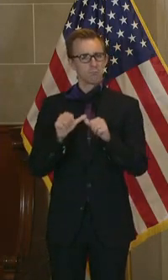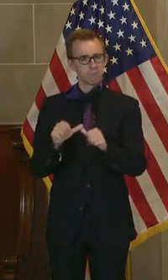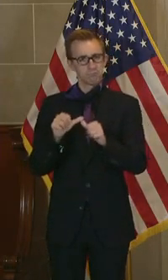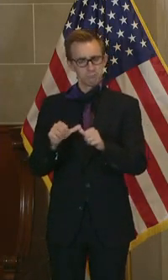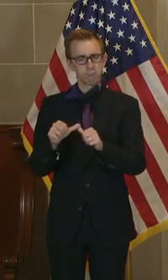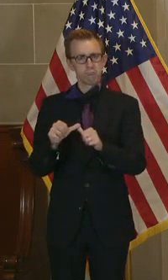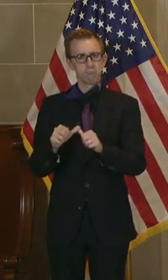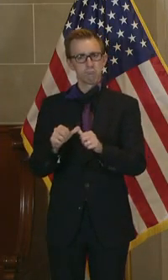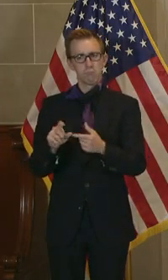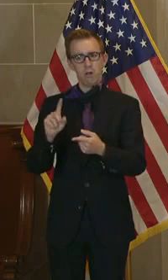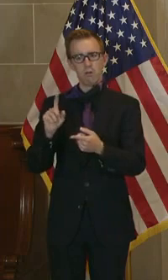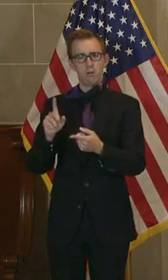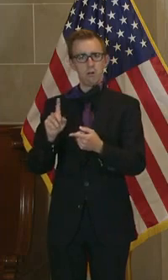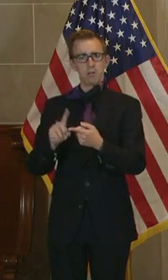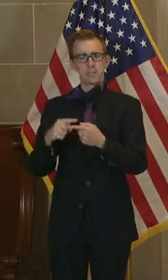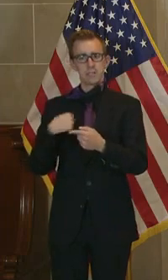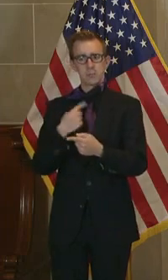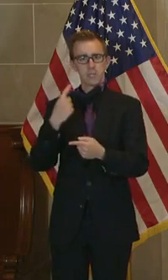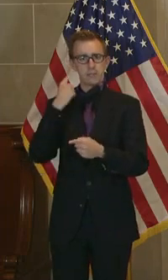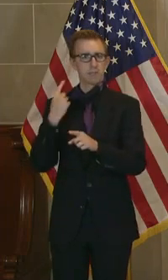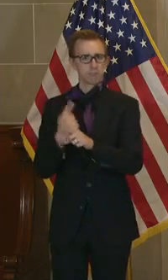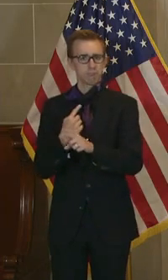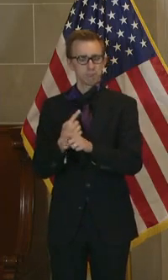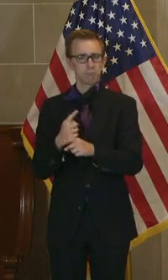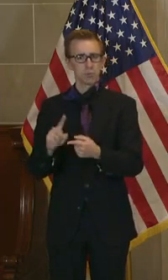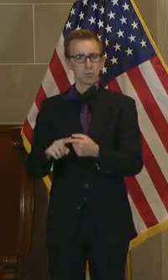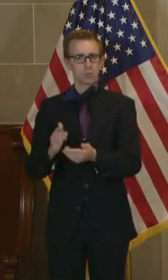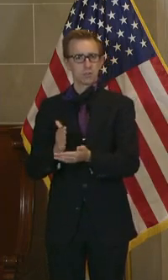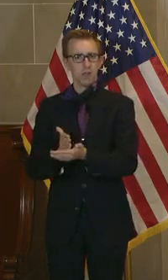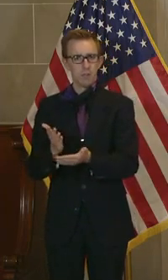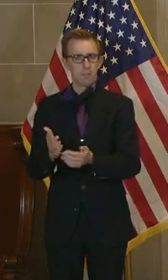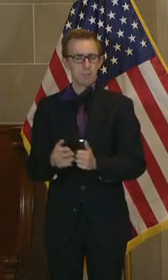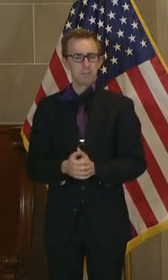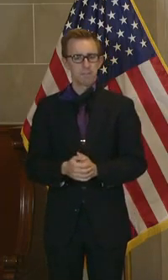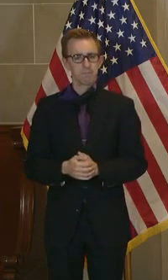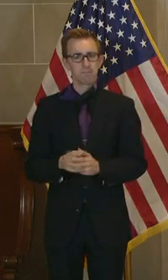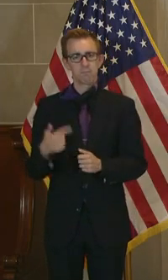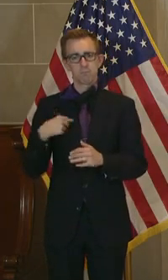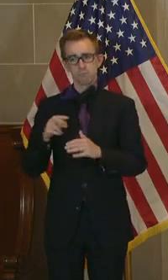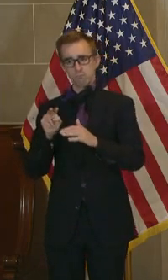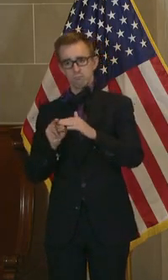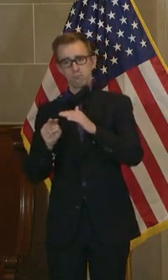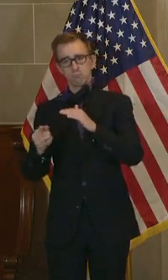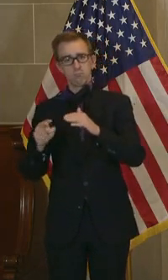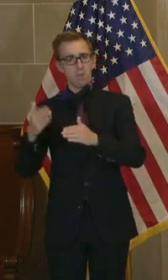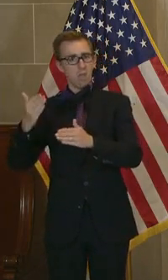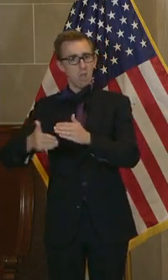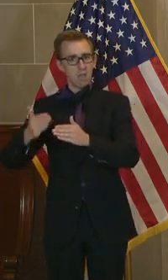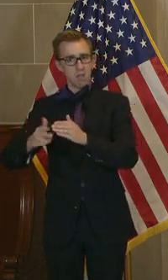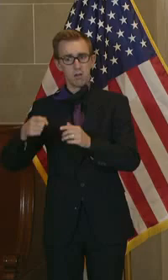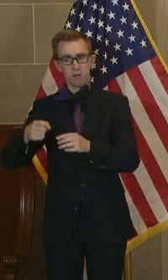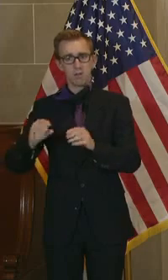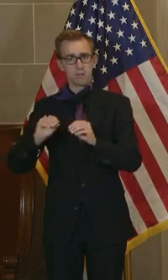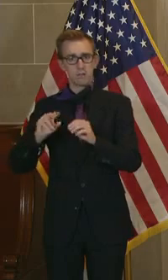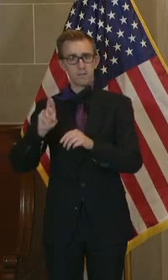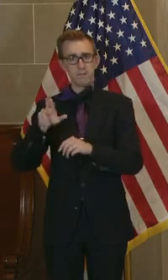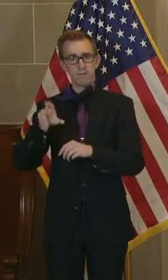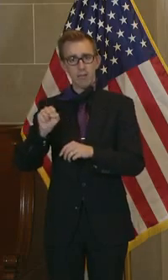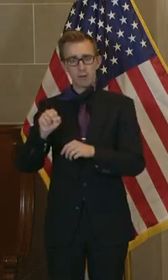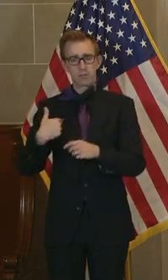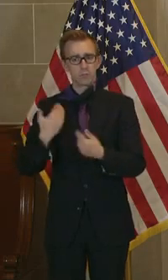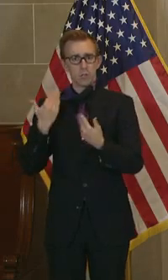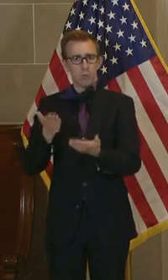the foreseeable future until we see, in the end, or if there is an end, what happens with this virus.